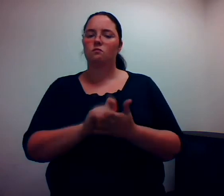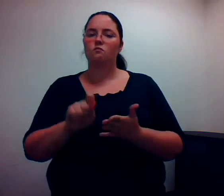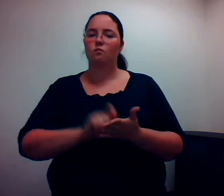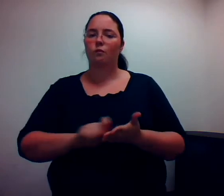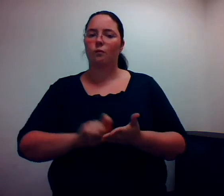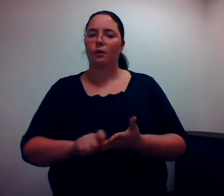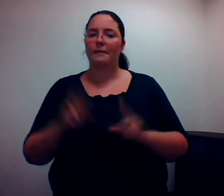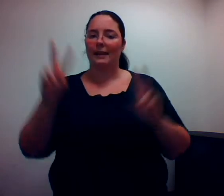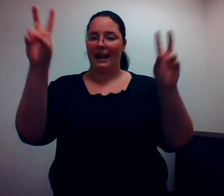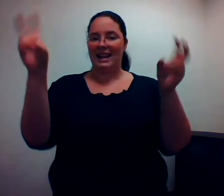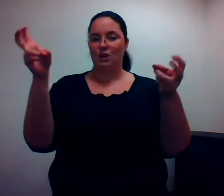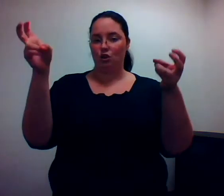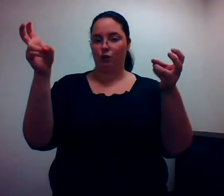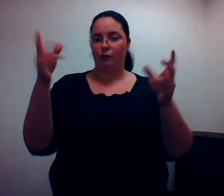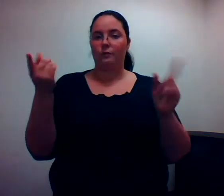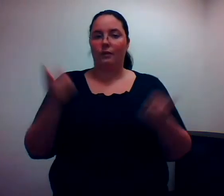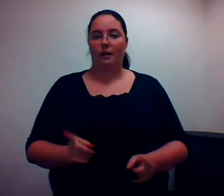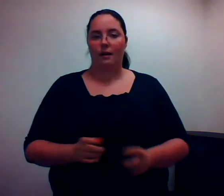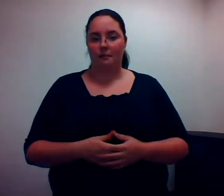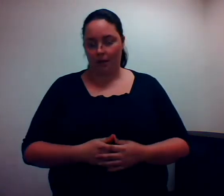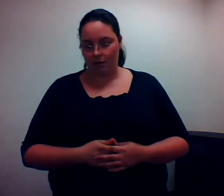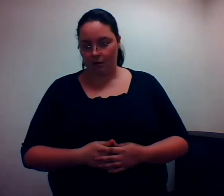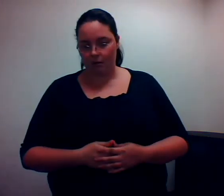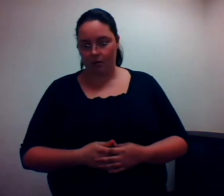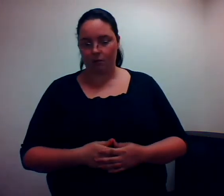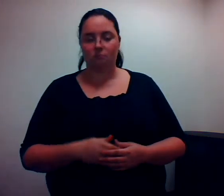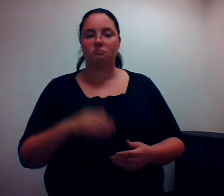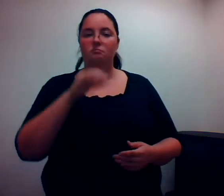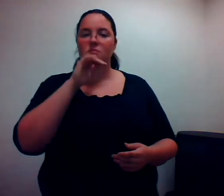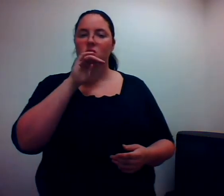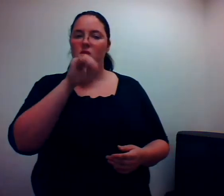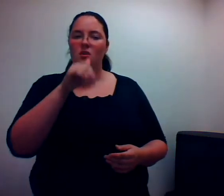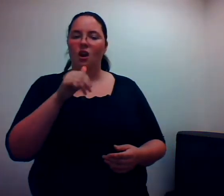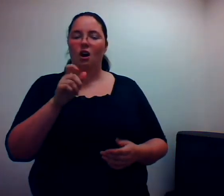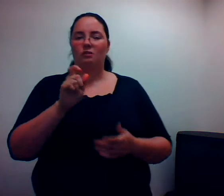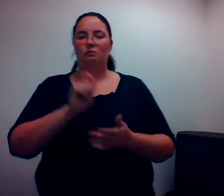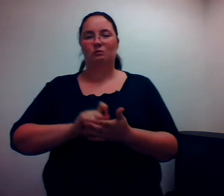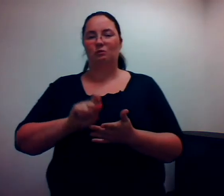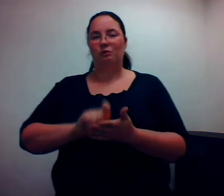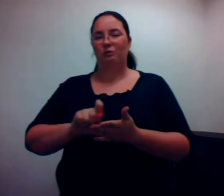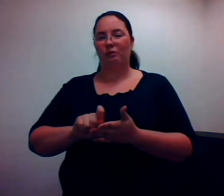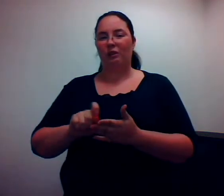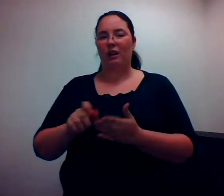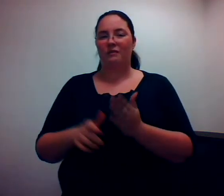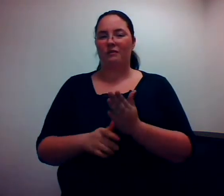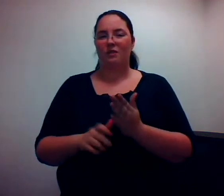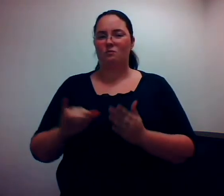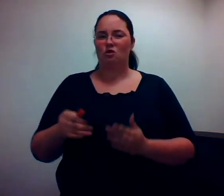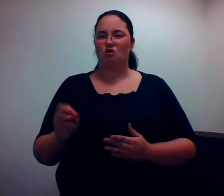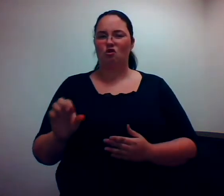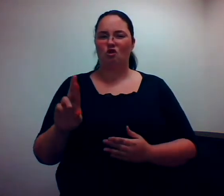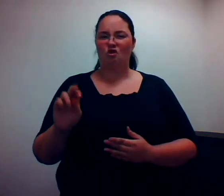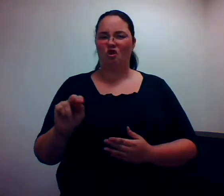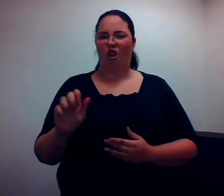then writing from a journal or periodical or some such source. And then they assemble